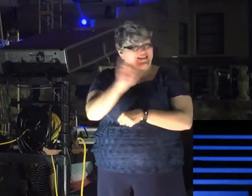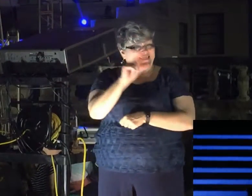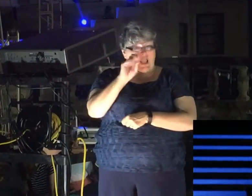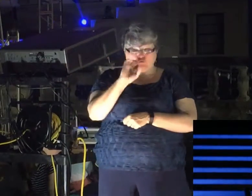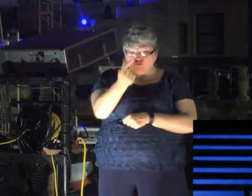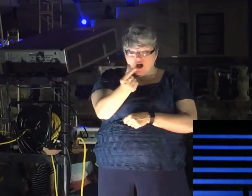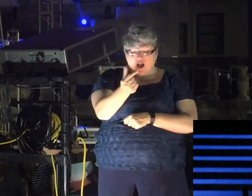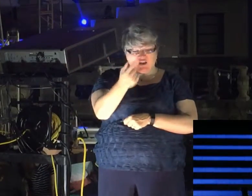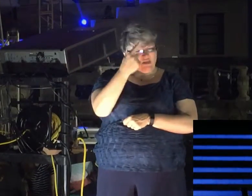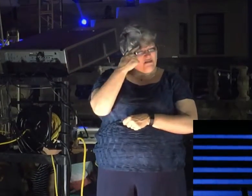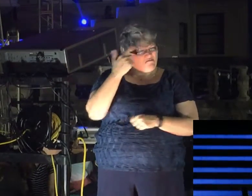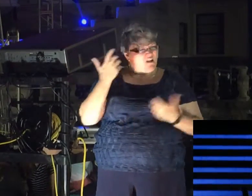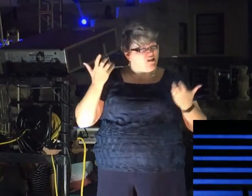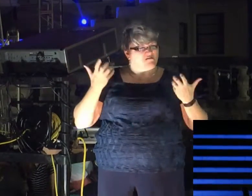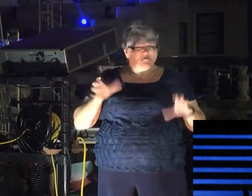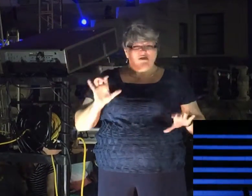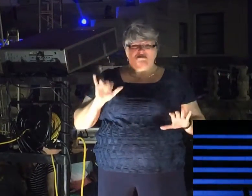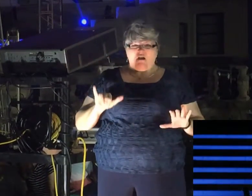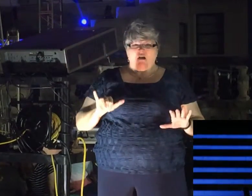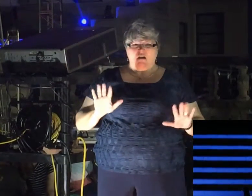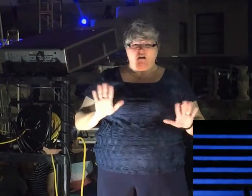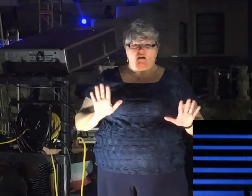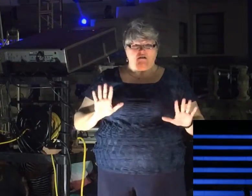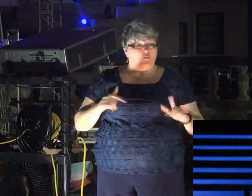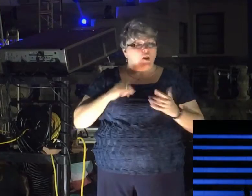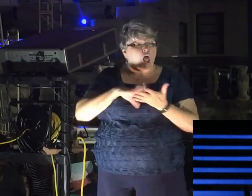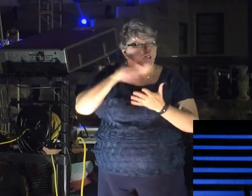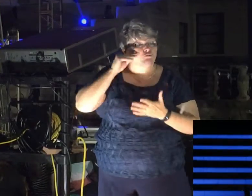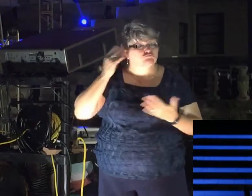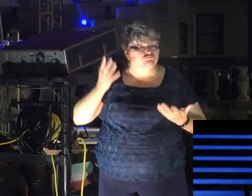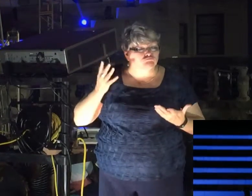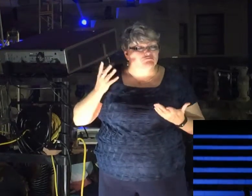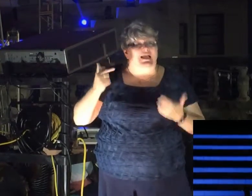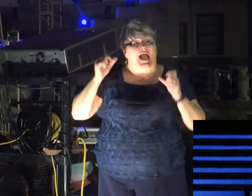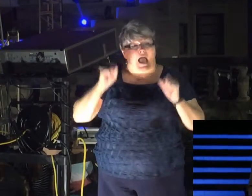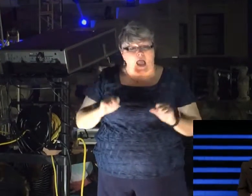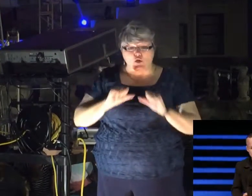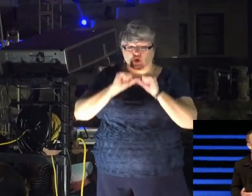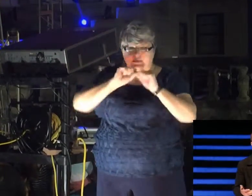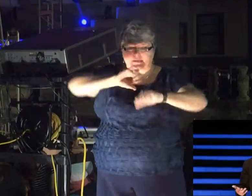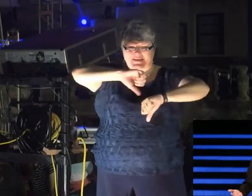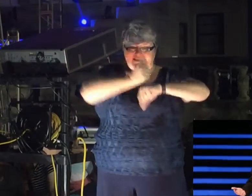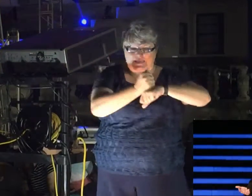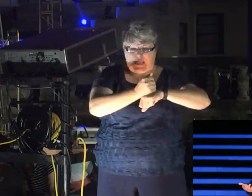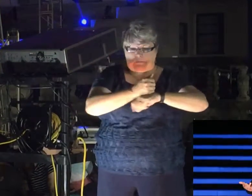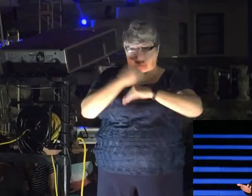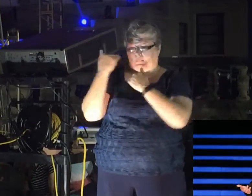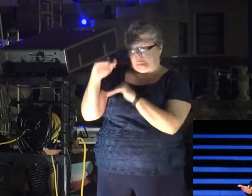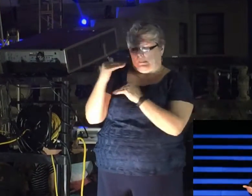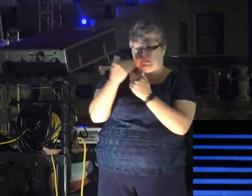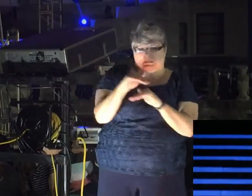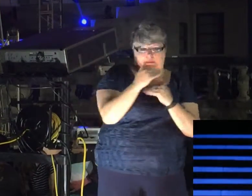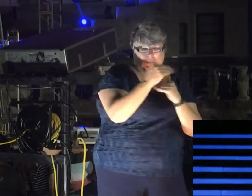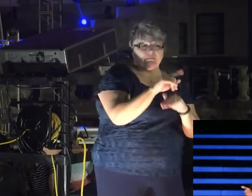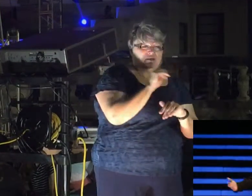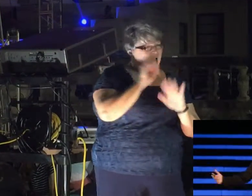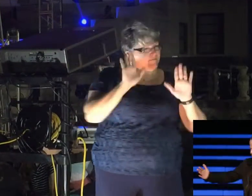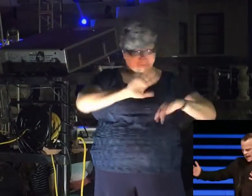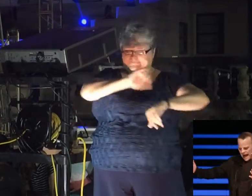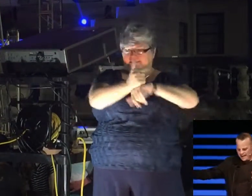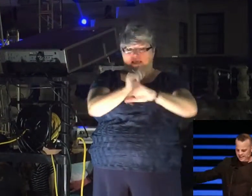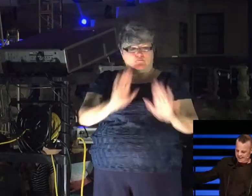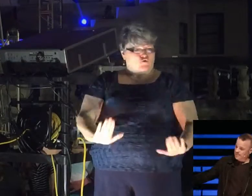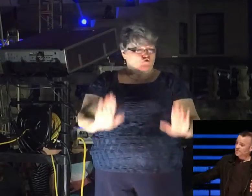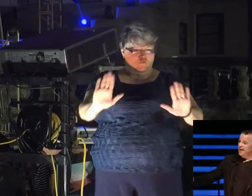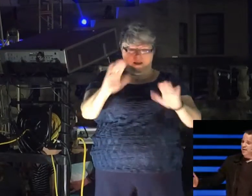use it like a drug. And I thought, I don't want to do that. And what I found was I could keep setting parameters, and I've